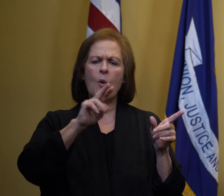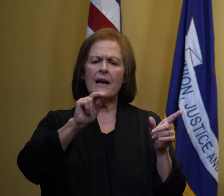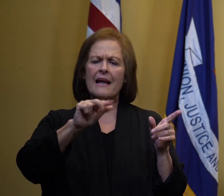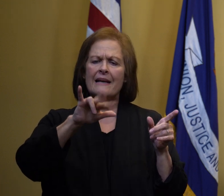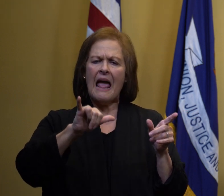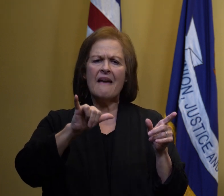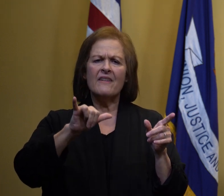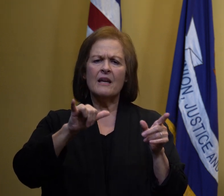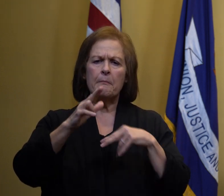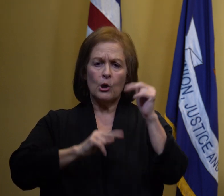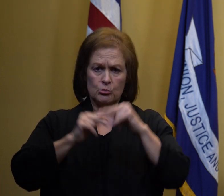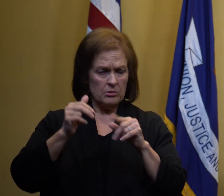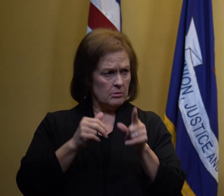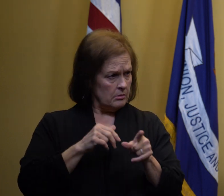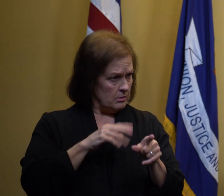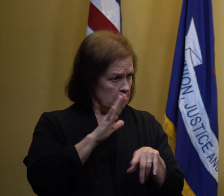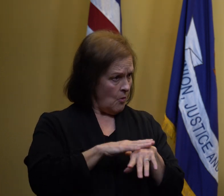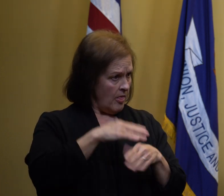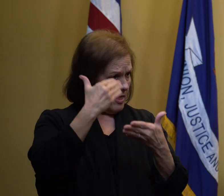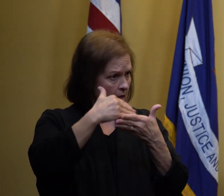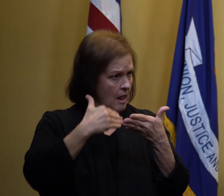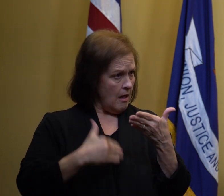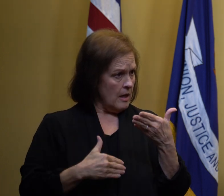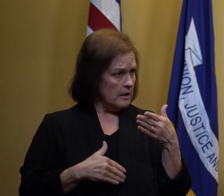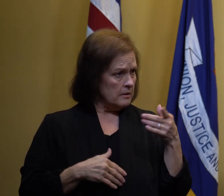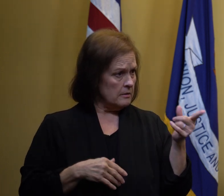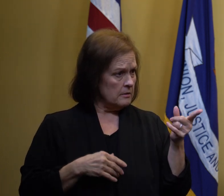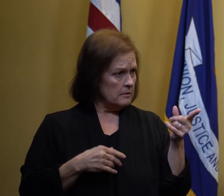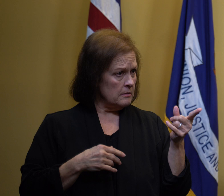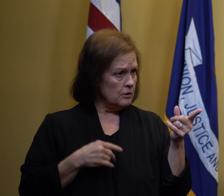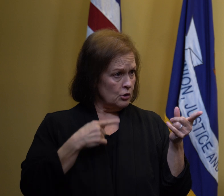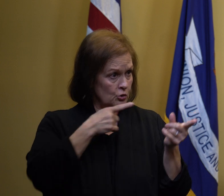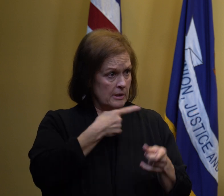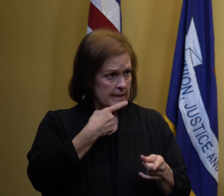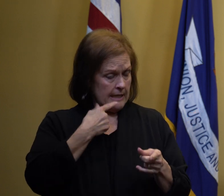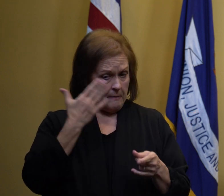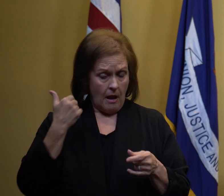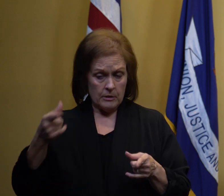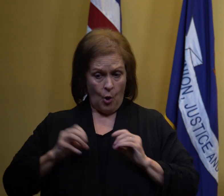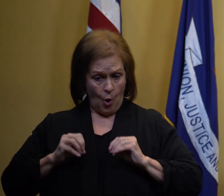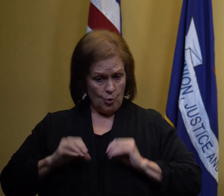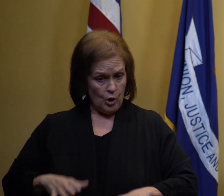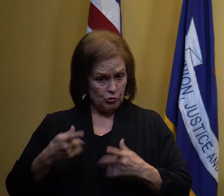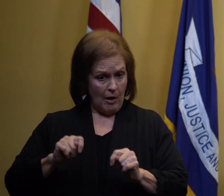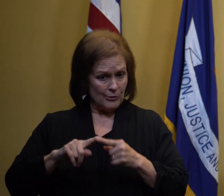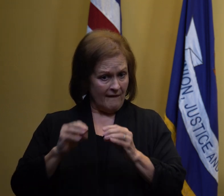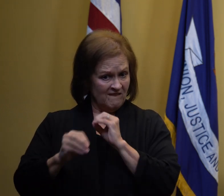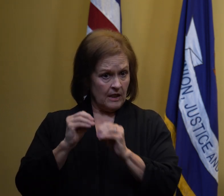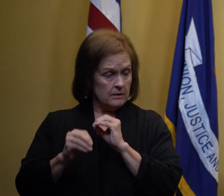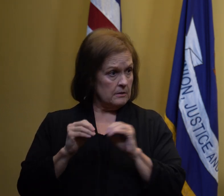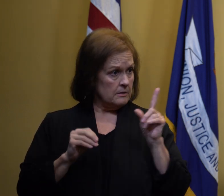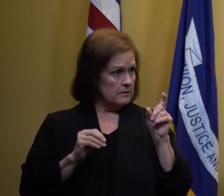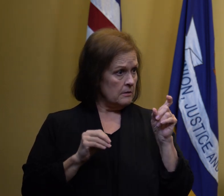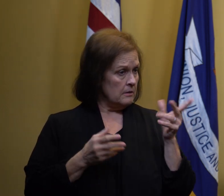list. Mhm. Is that one, you said that some of the buildings were not on there because the owners were doing their due diligence and making progress. Is that one of